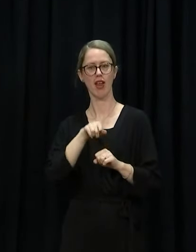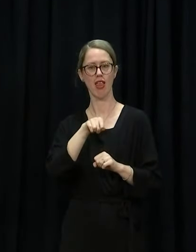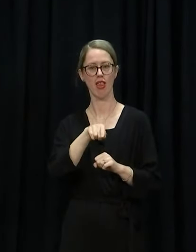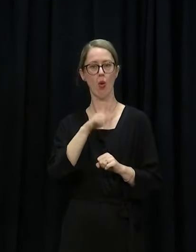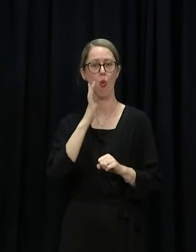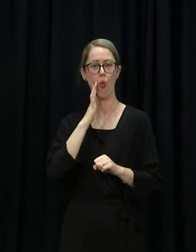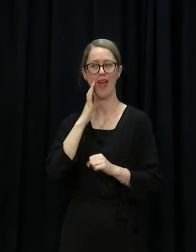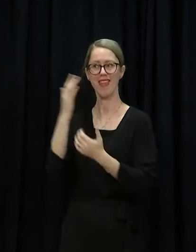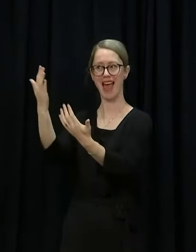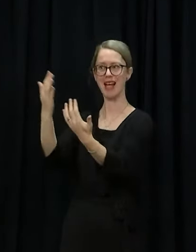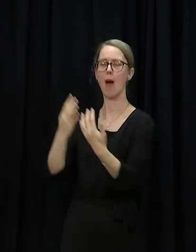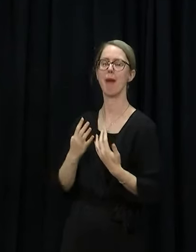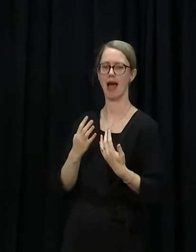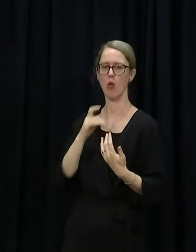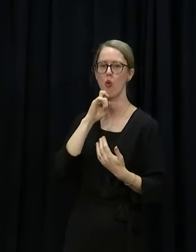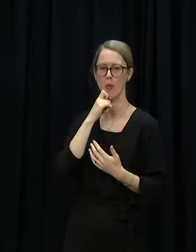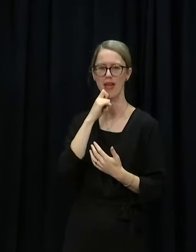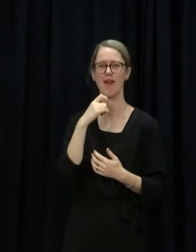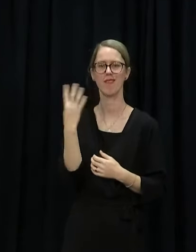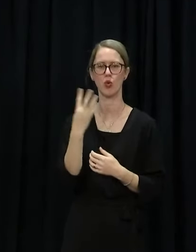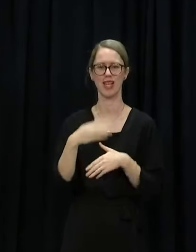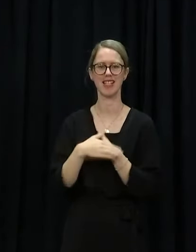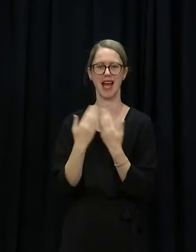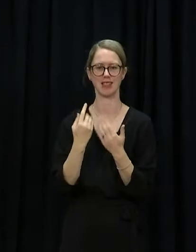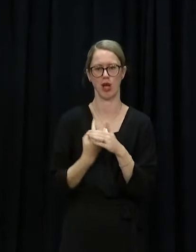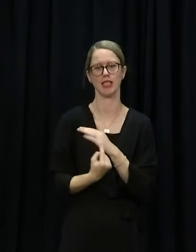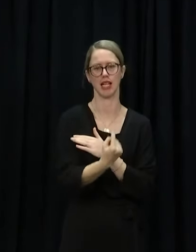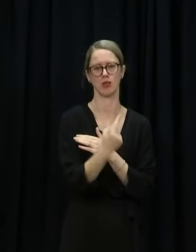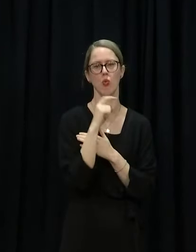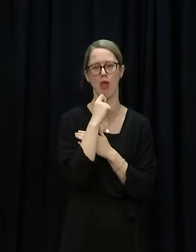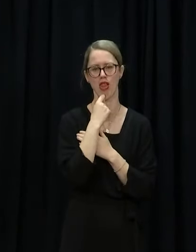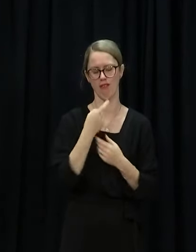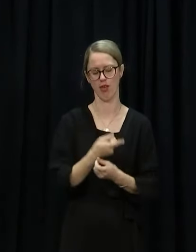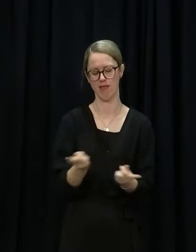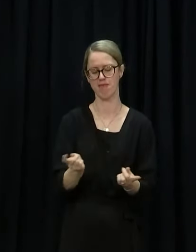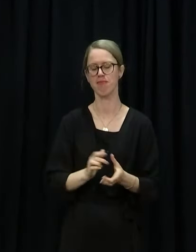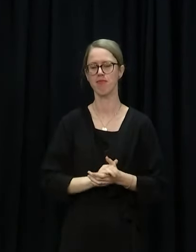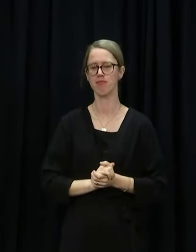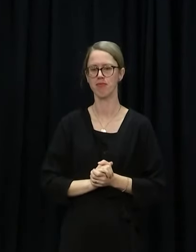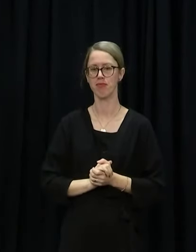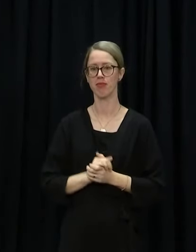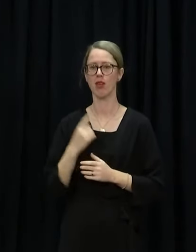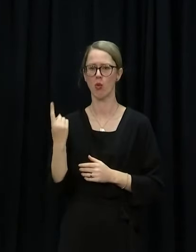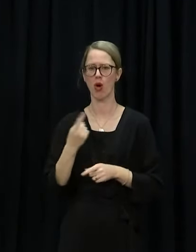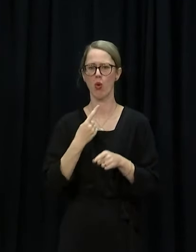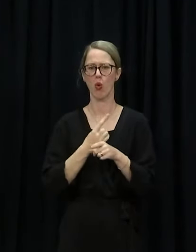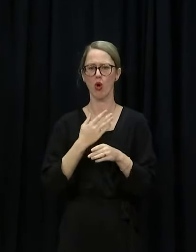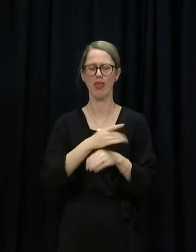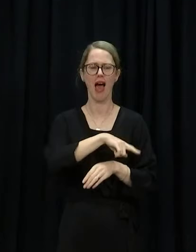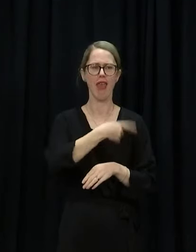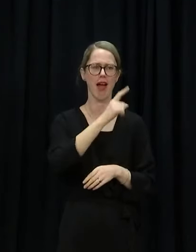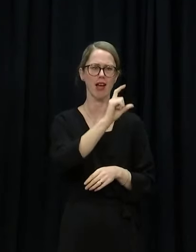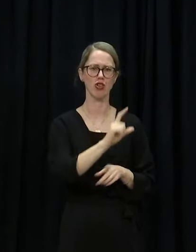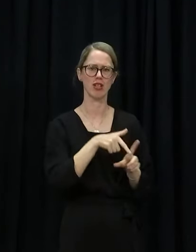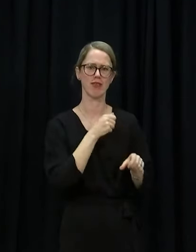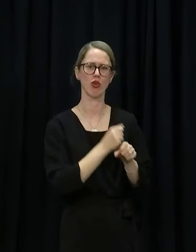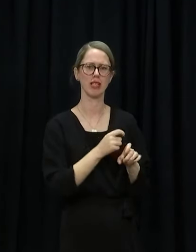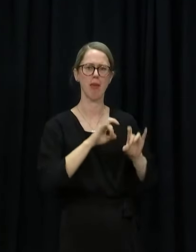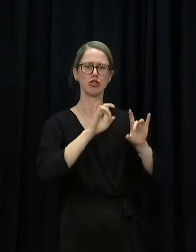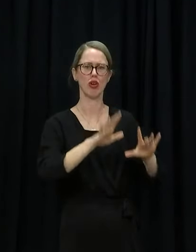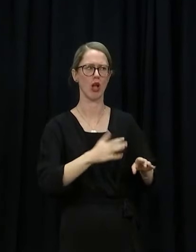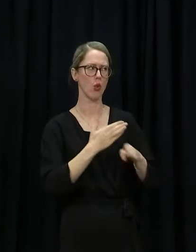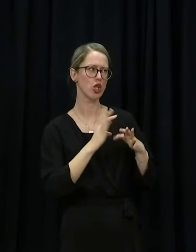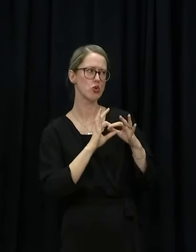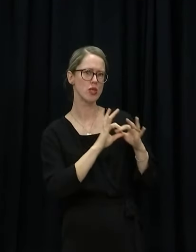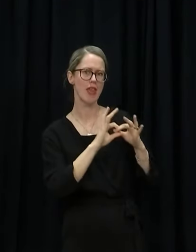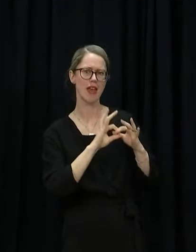days managed isolation on their return to New Zealand. We will continue to work alongside partners, especially Australia, as we